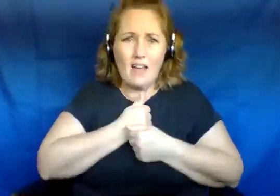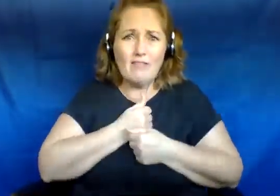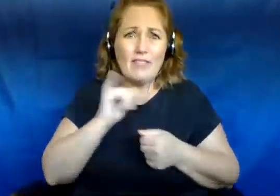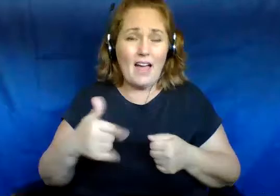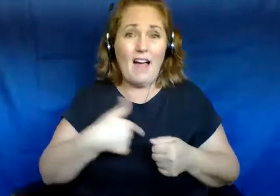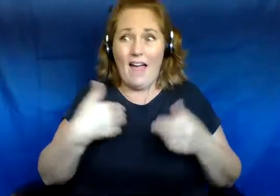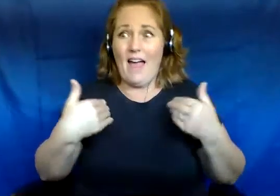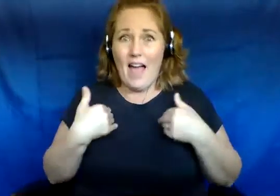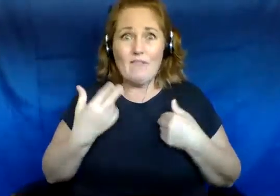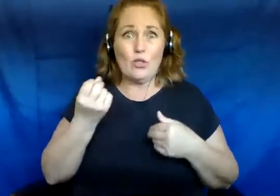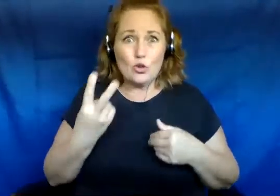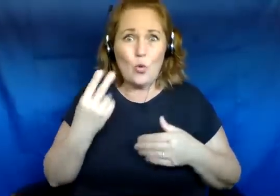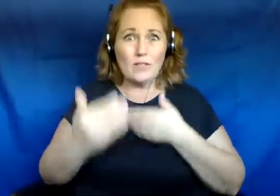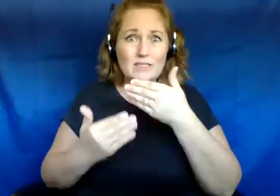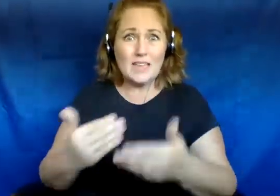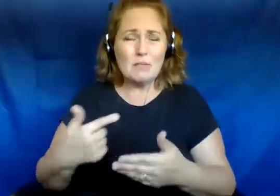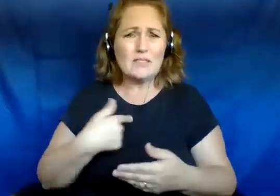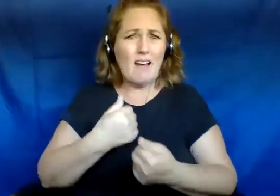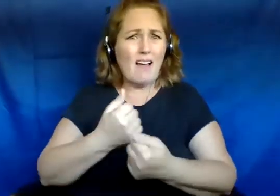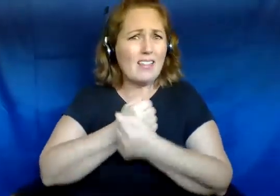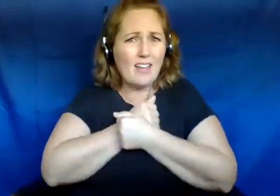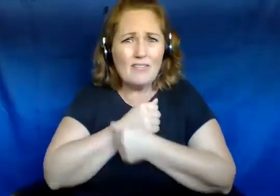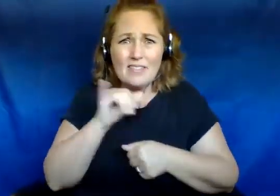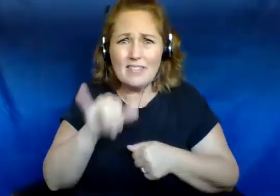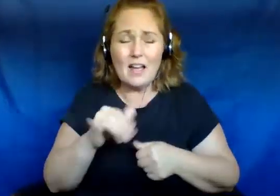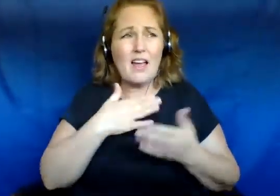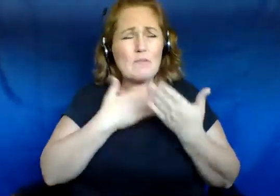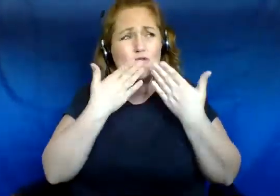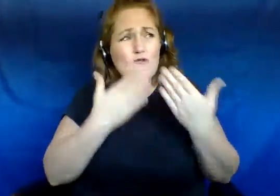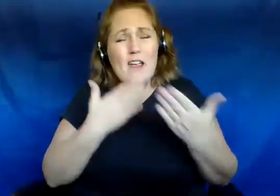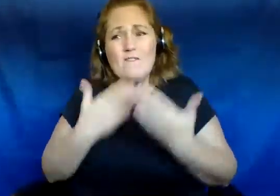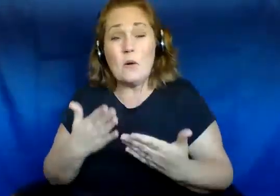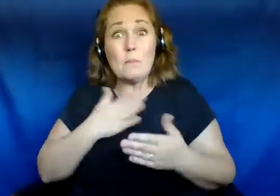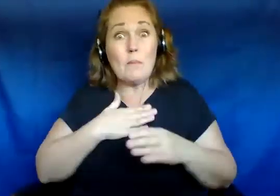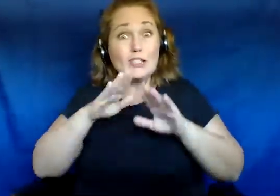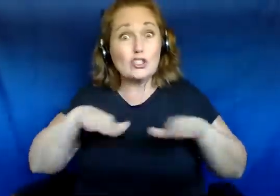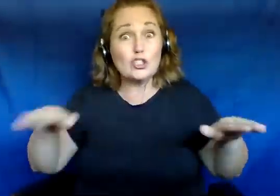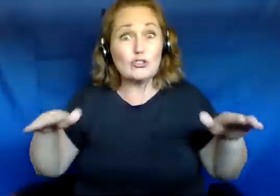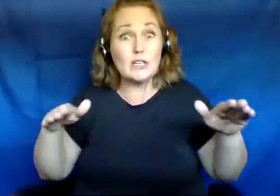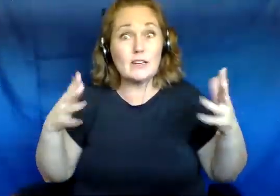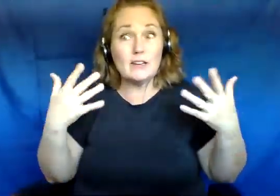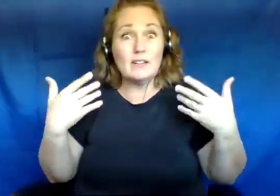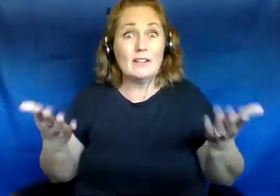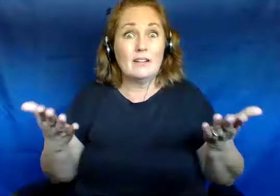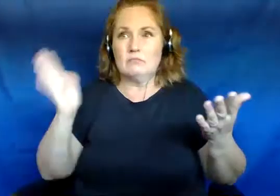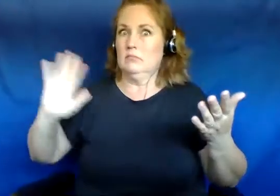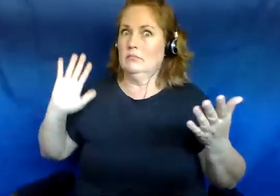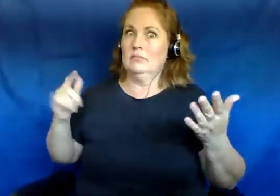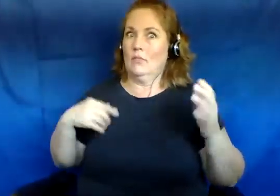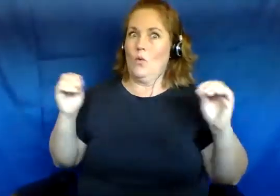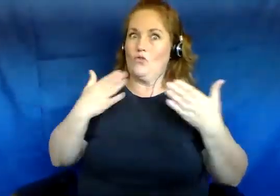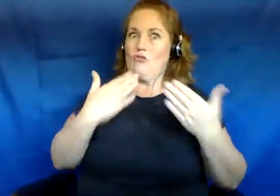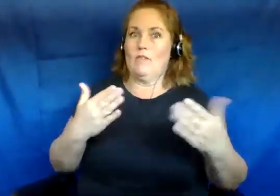I have the 12 steps. I am so grateful that my children are out today. I wasn't grateful then